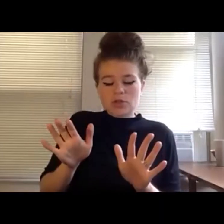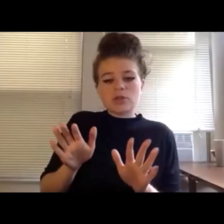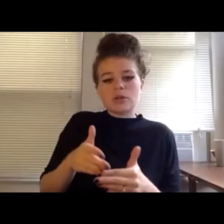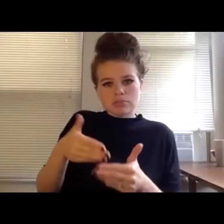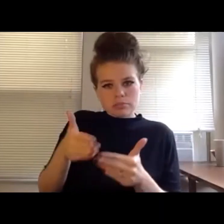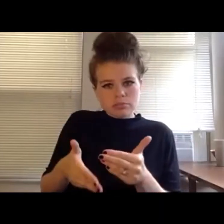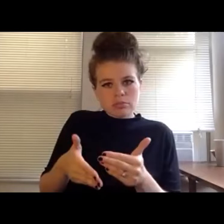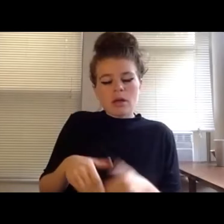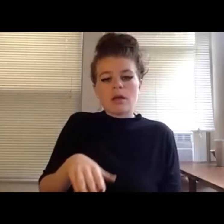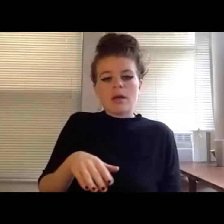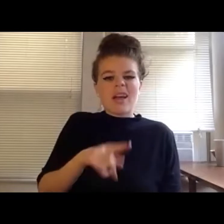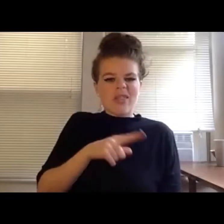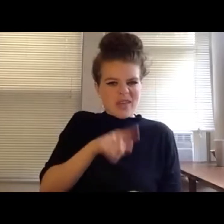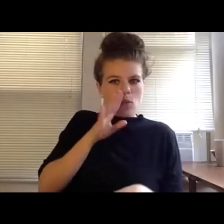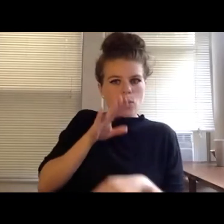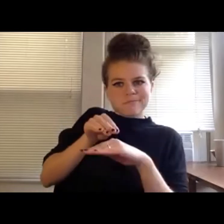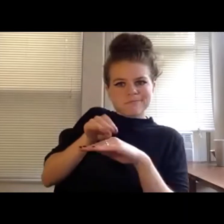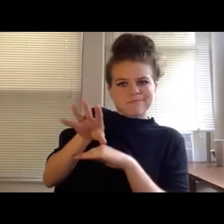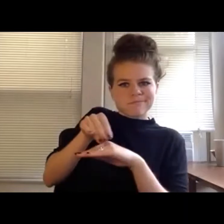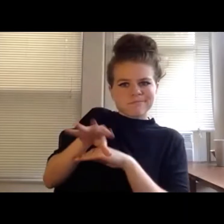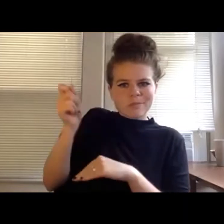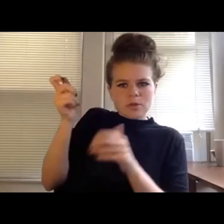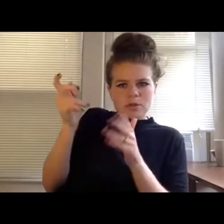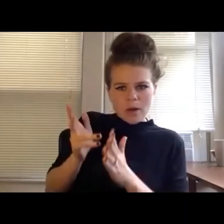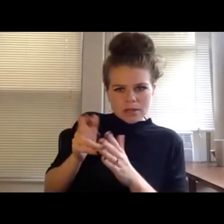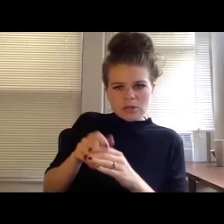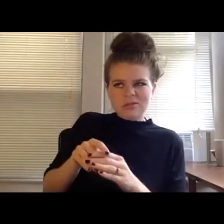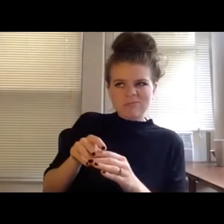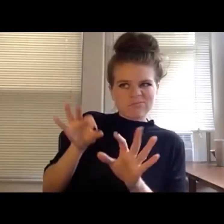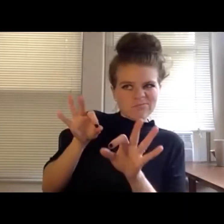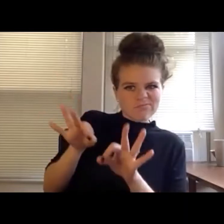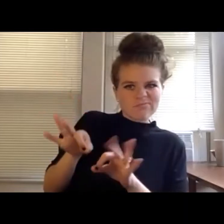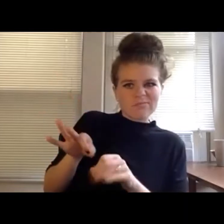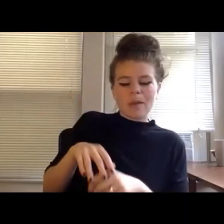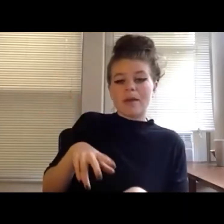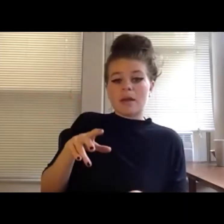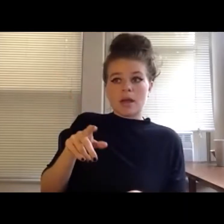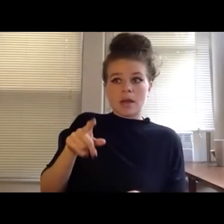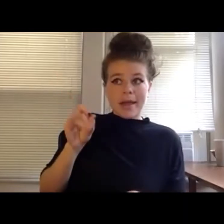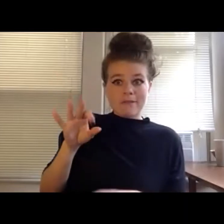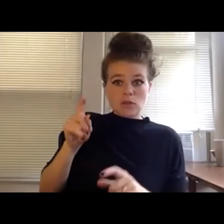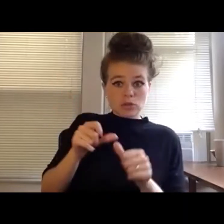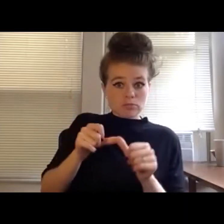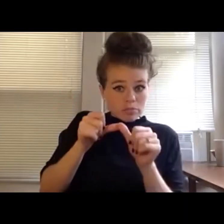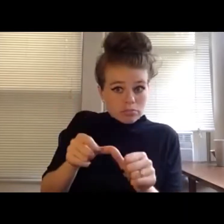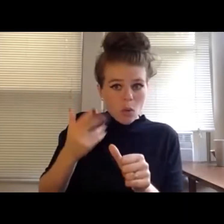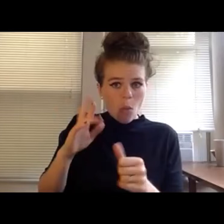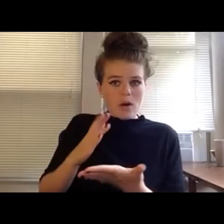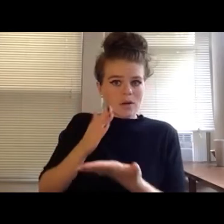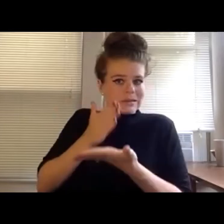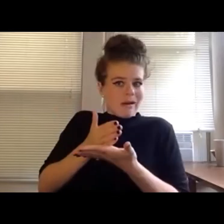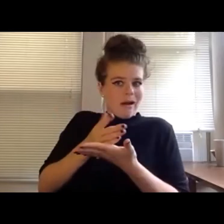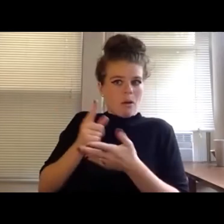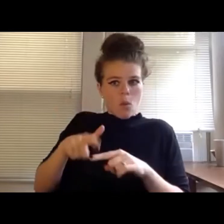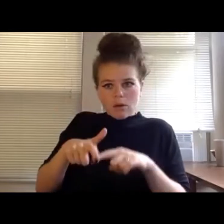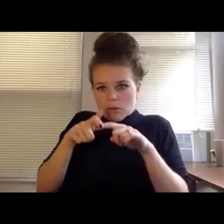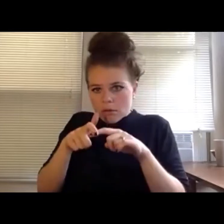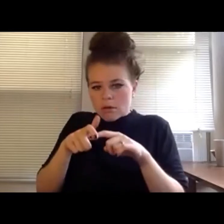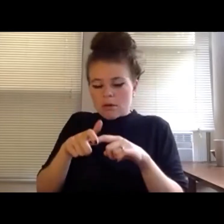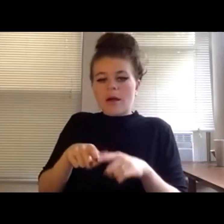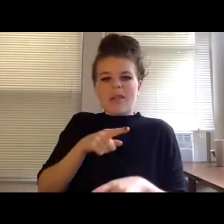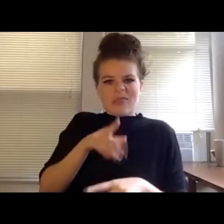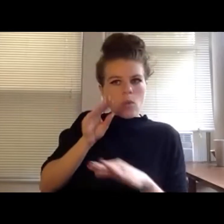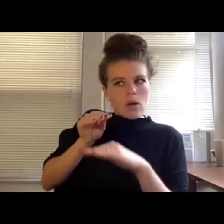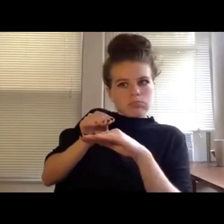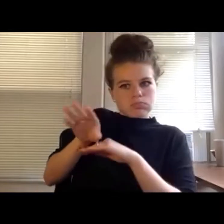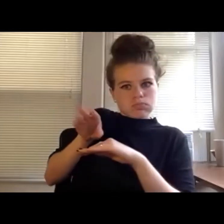the sponsor, the steering committee for the clinical trial, should they continue the trial, should they stop the trial based on the